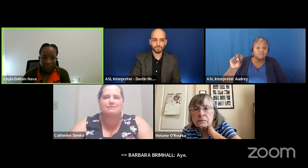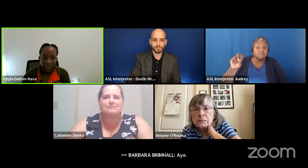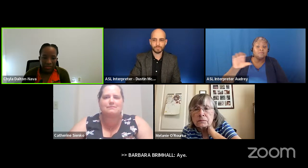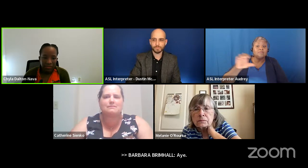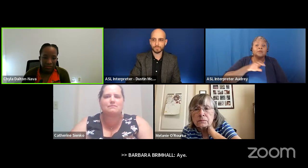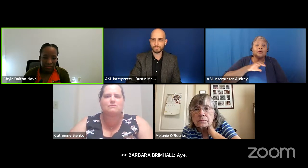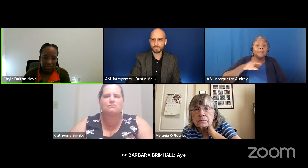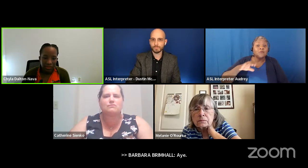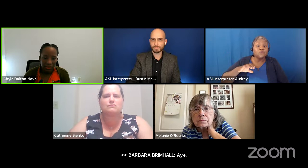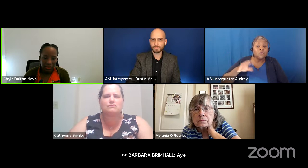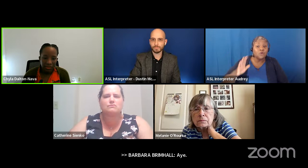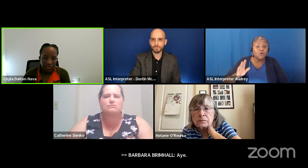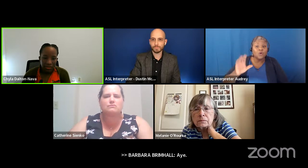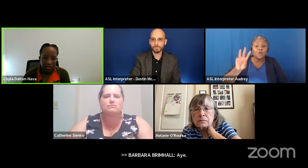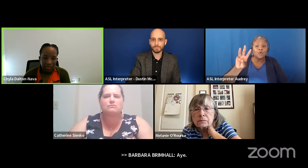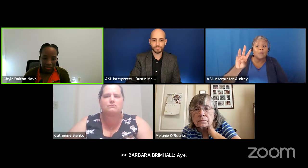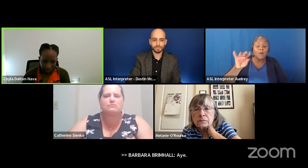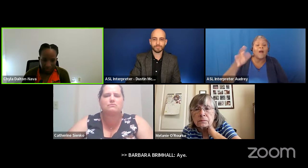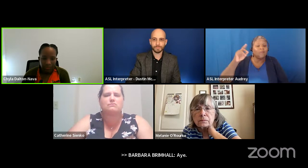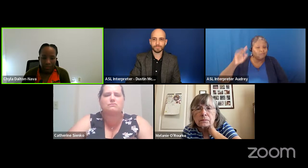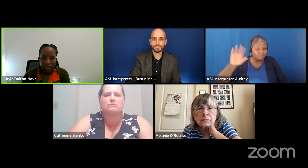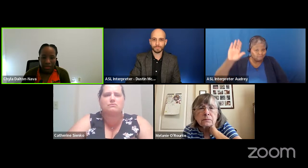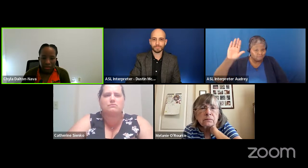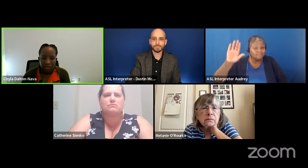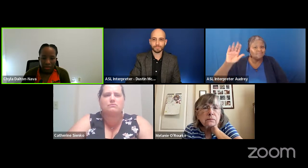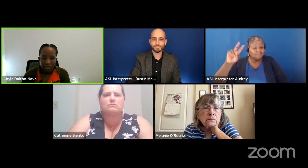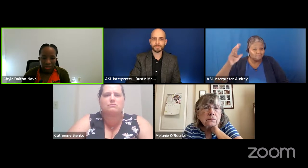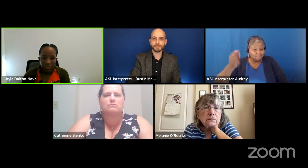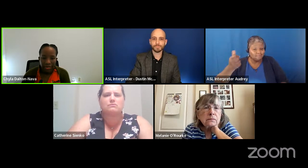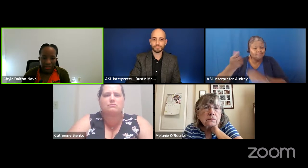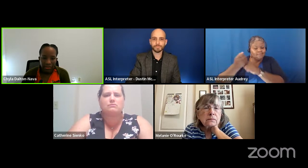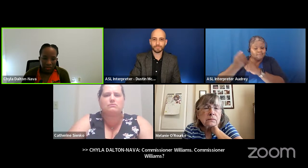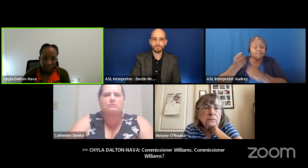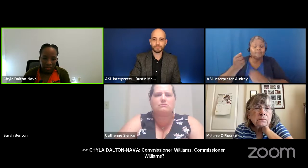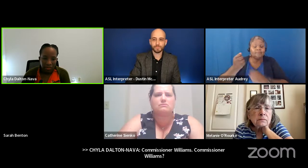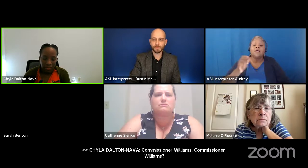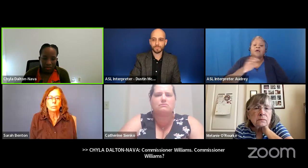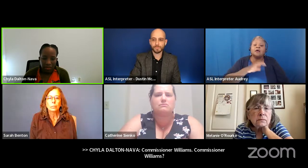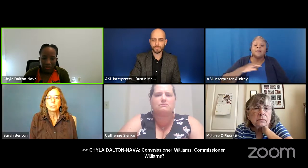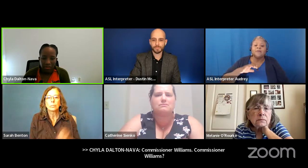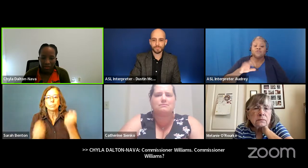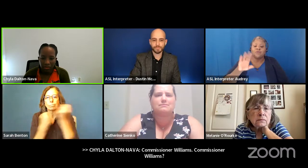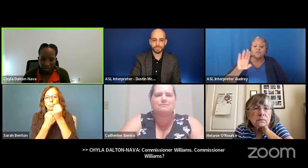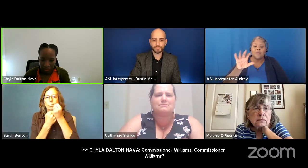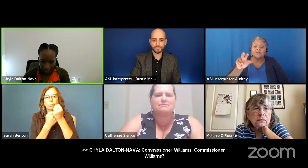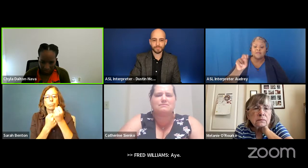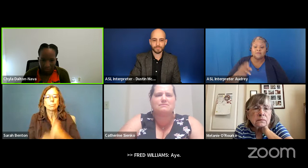Commissioner Williams, Aye. Commissioner Benton,